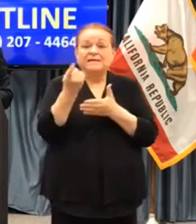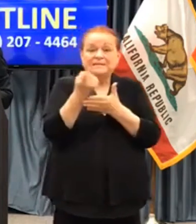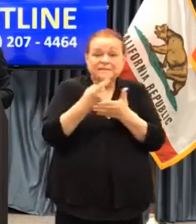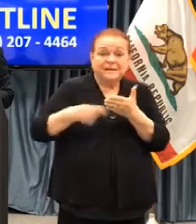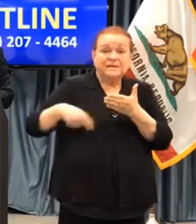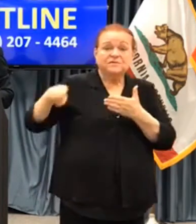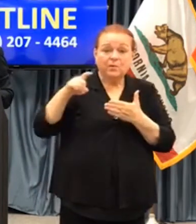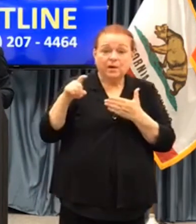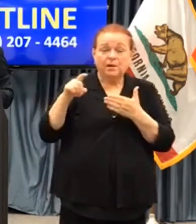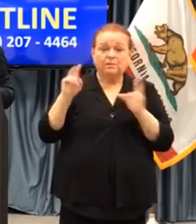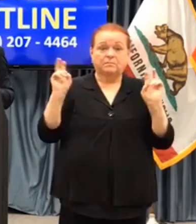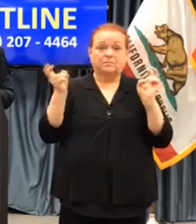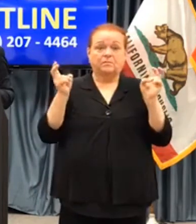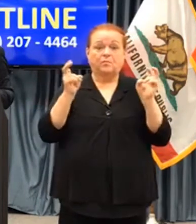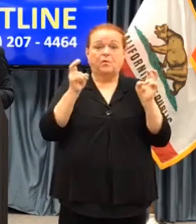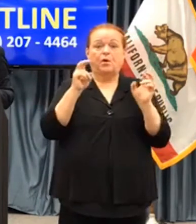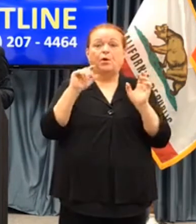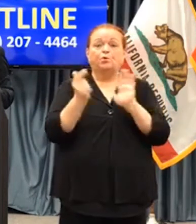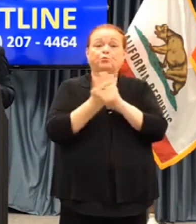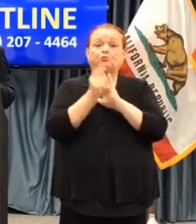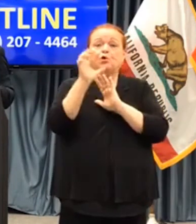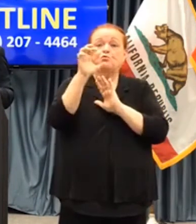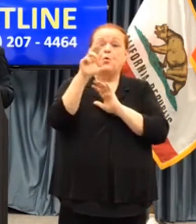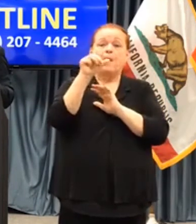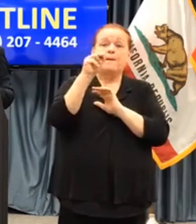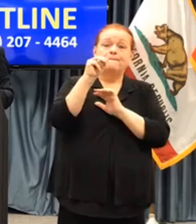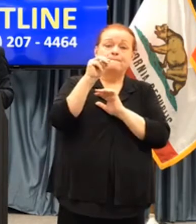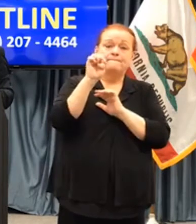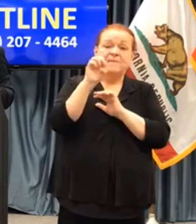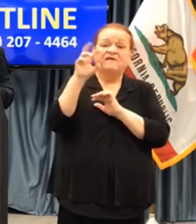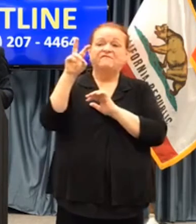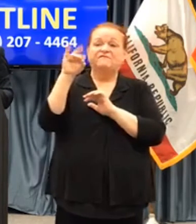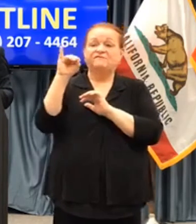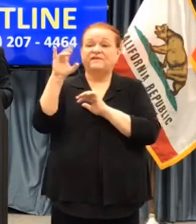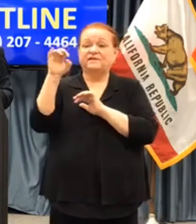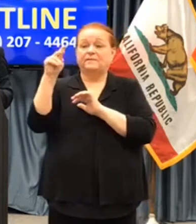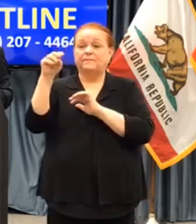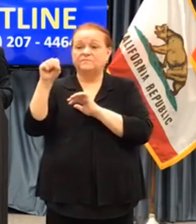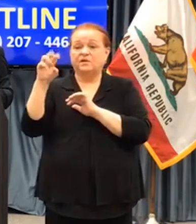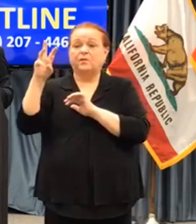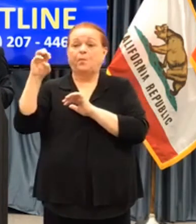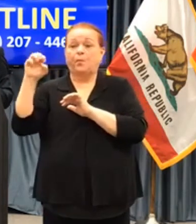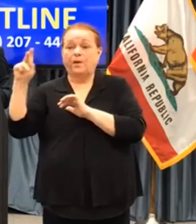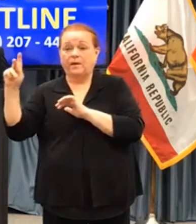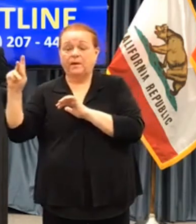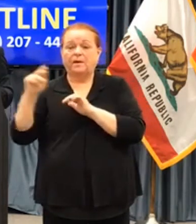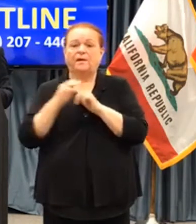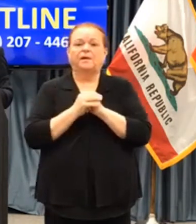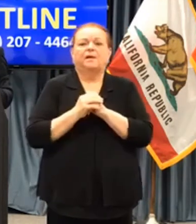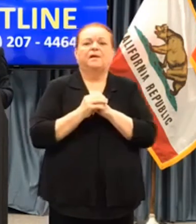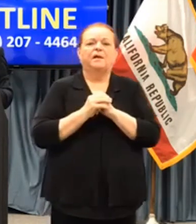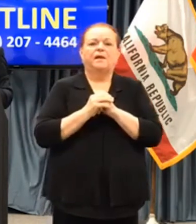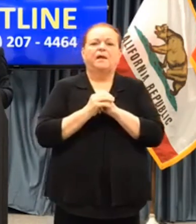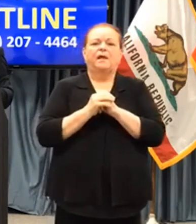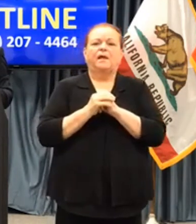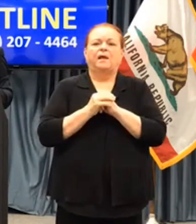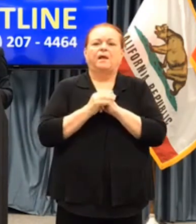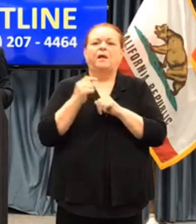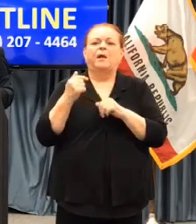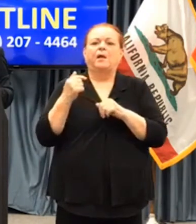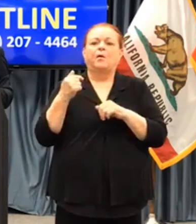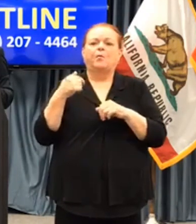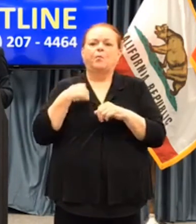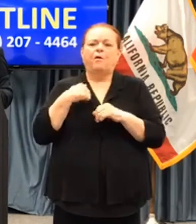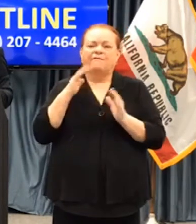Week. The whole nation is normally observing crime victims and the sacrifices they and their families have